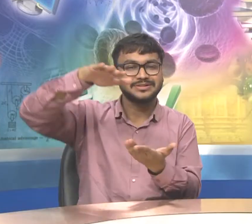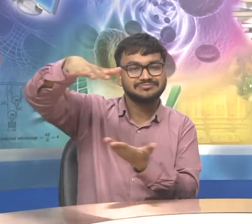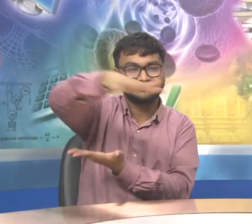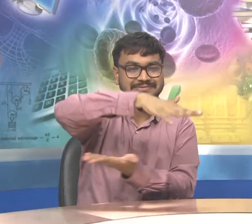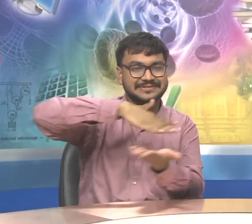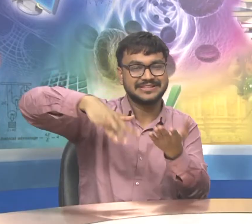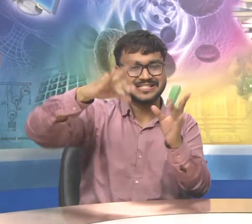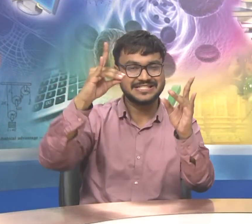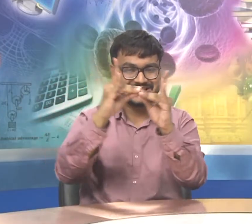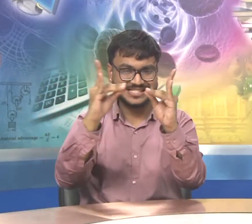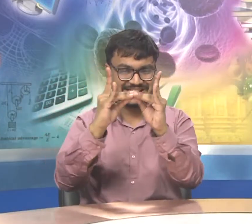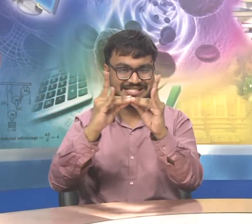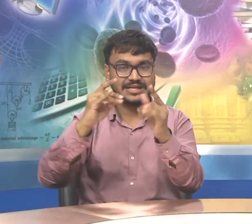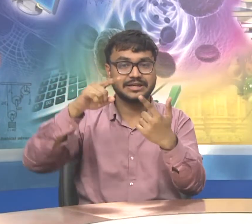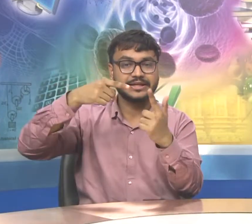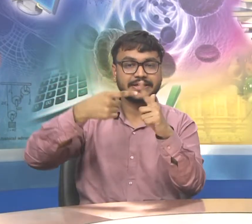For example,